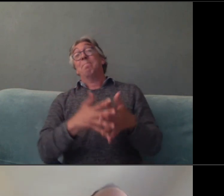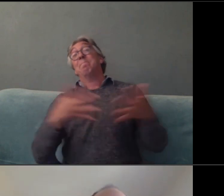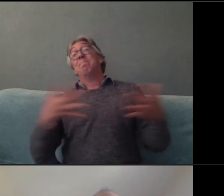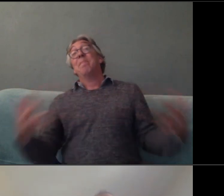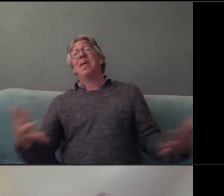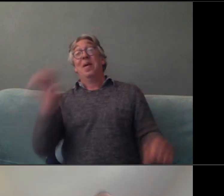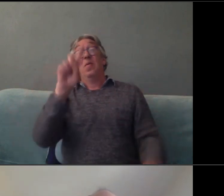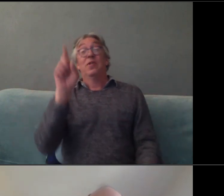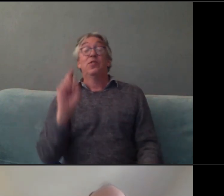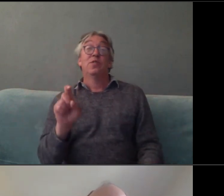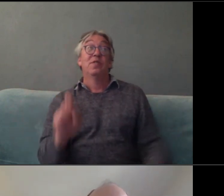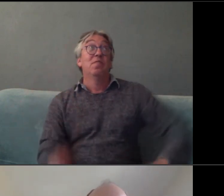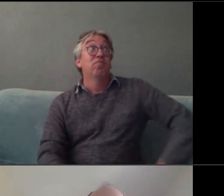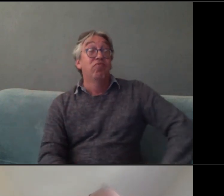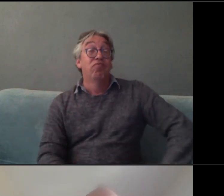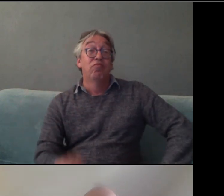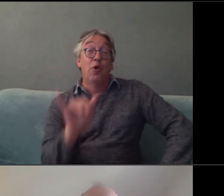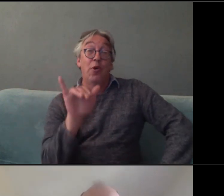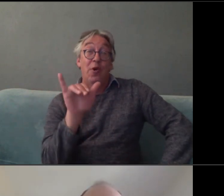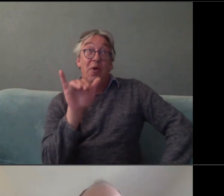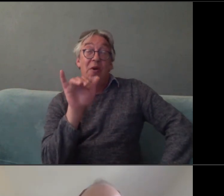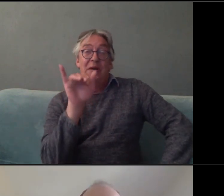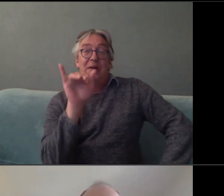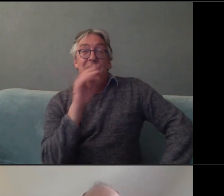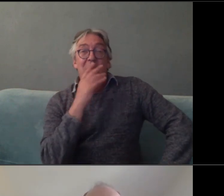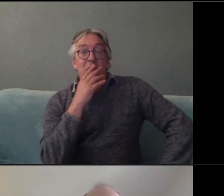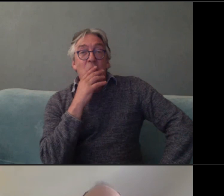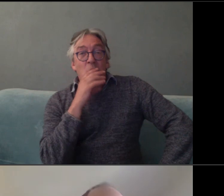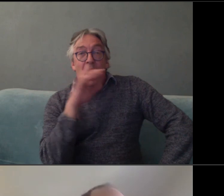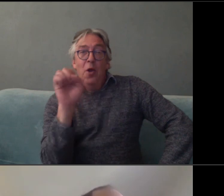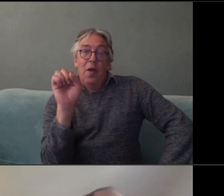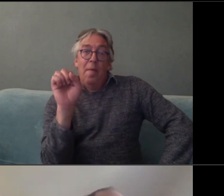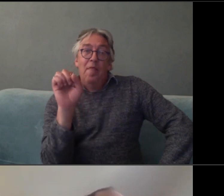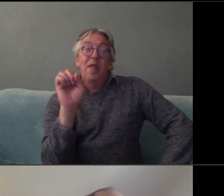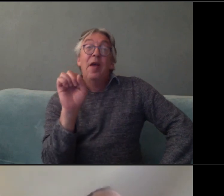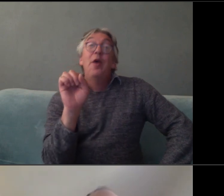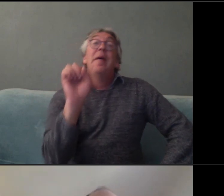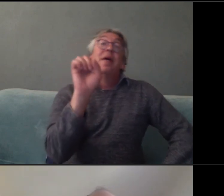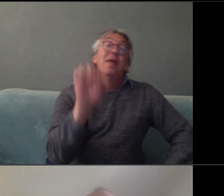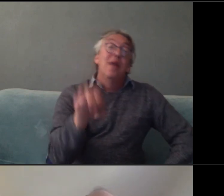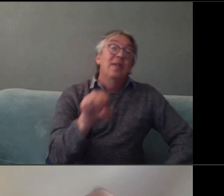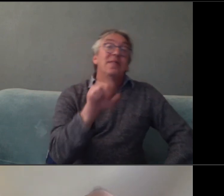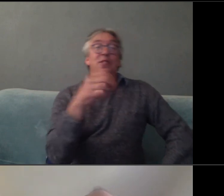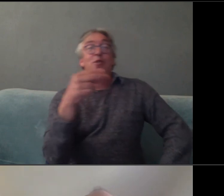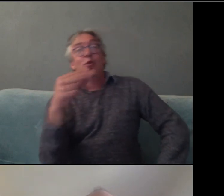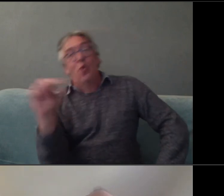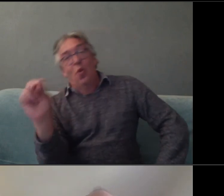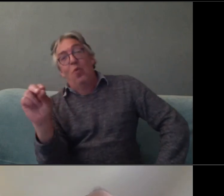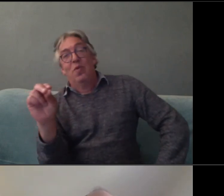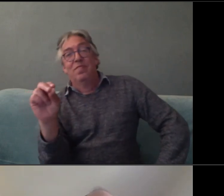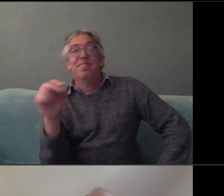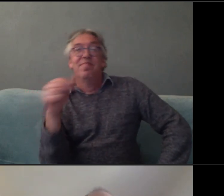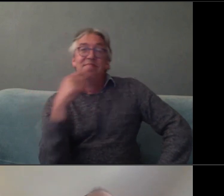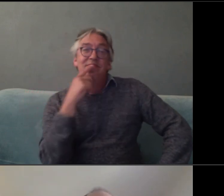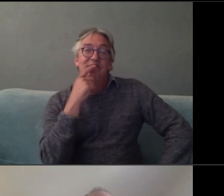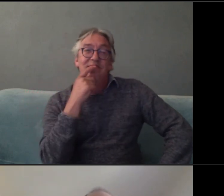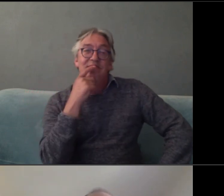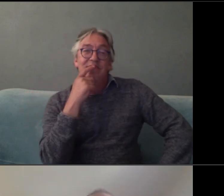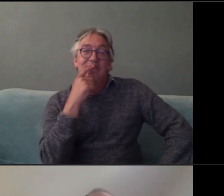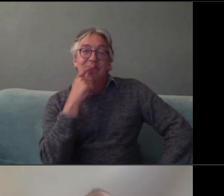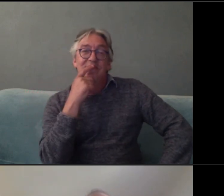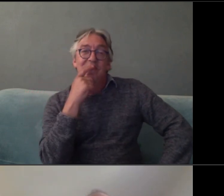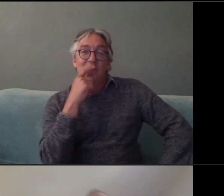Yes, yeah, in some ways it does, in some ways it doesn't. Certainly, if you take